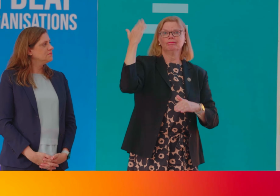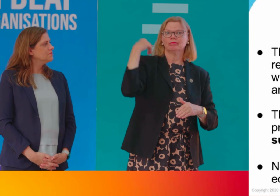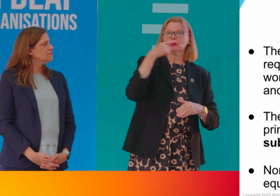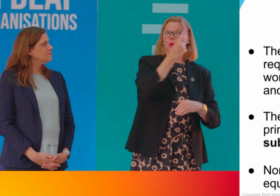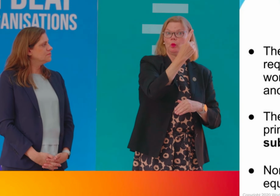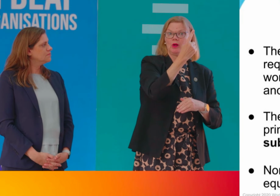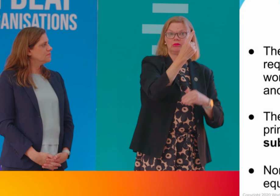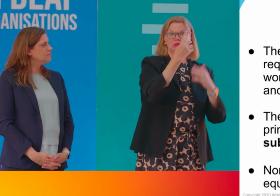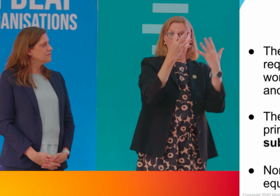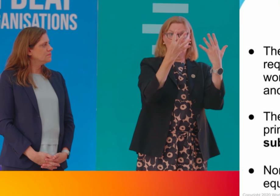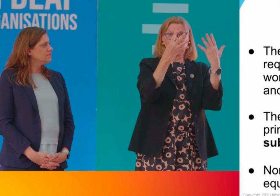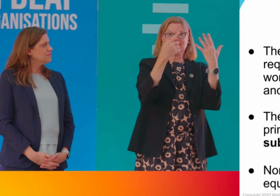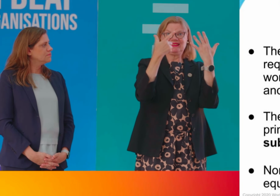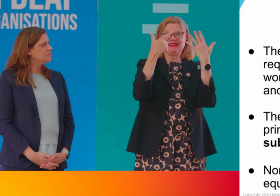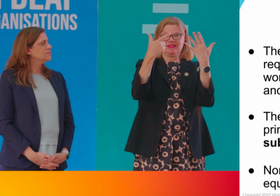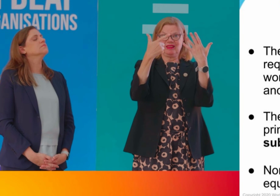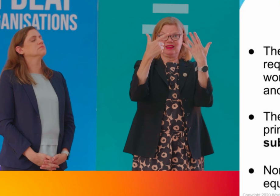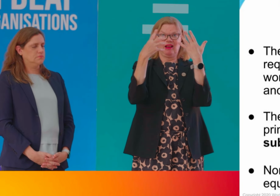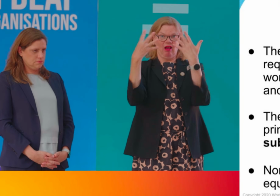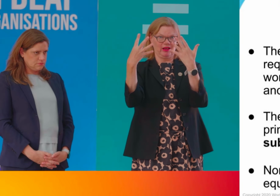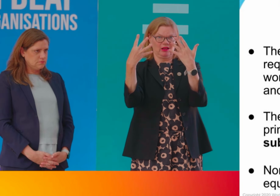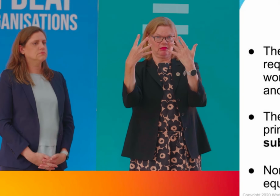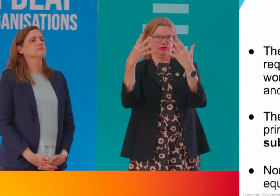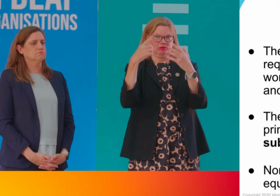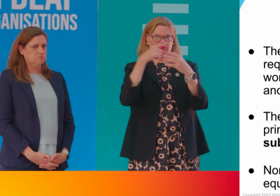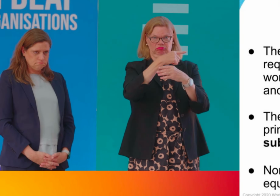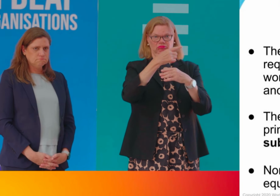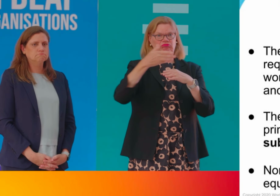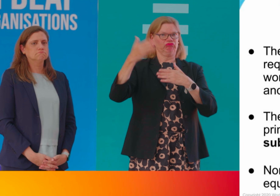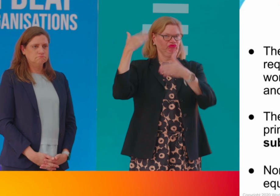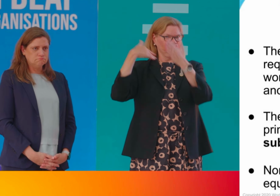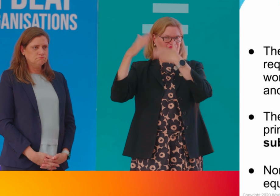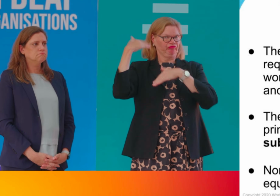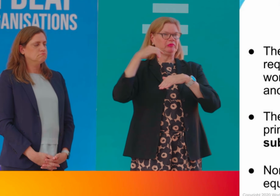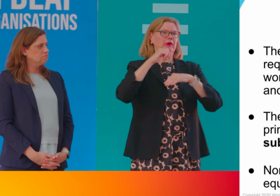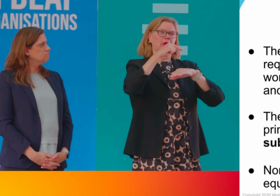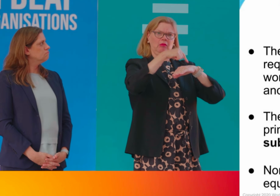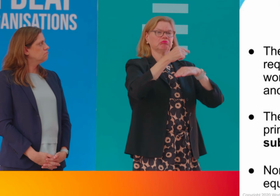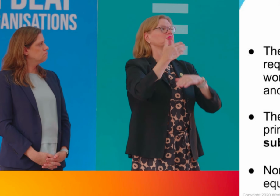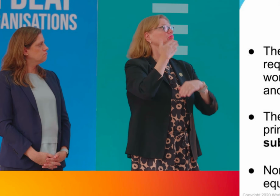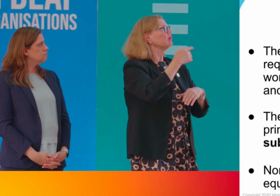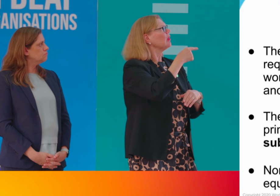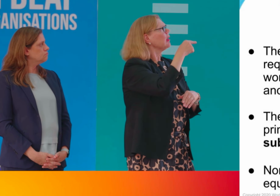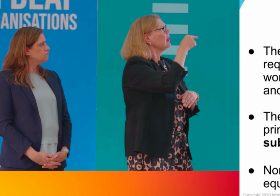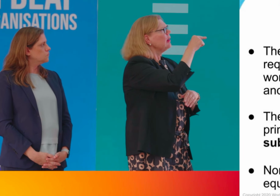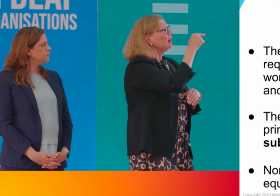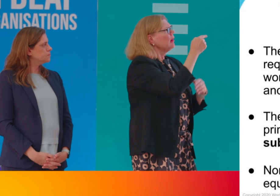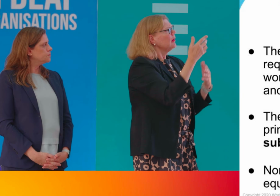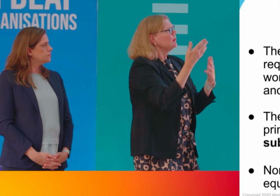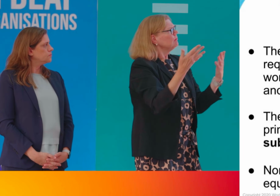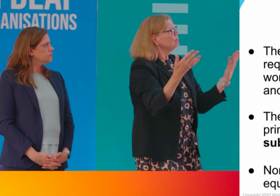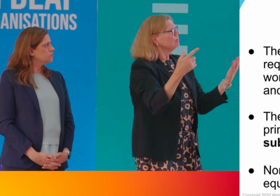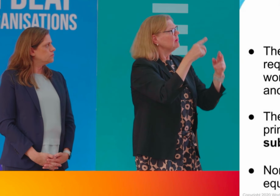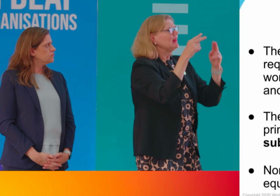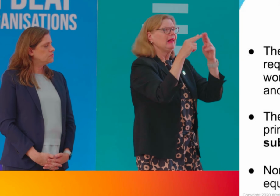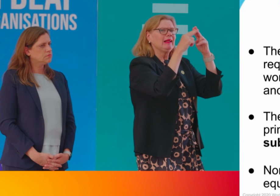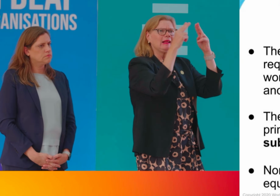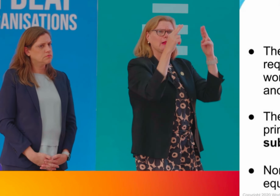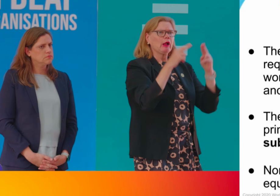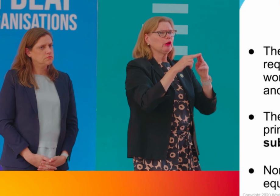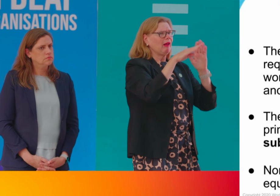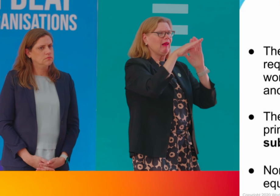The Convention on the Elimination of All Forms of Discrimination Against Women was adopted in the